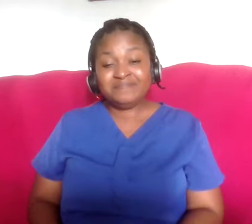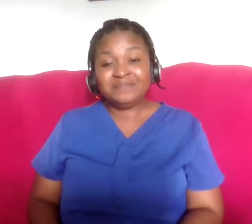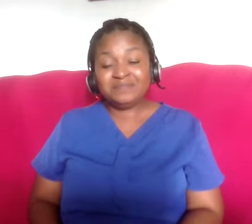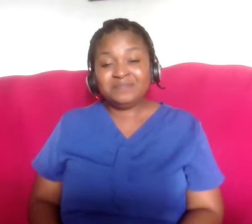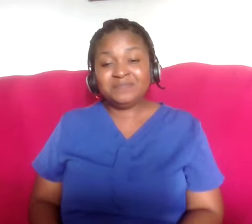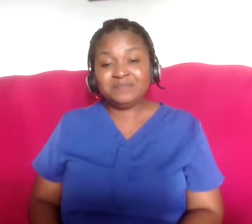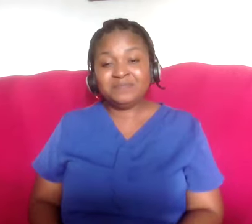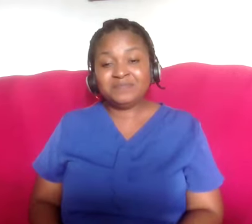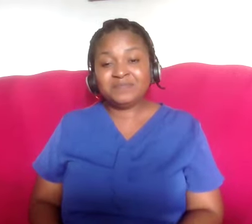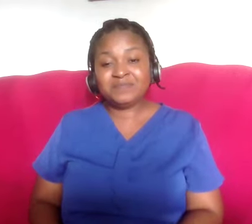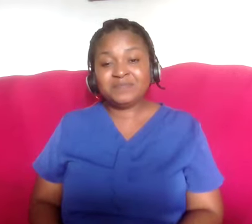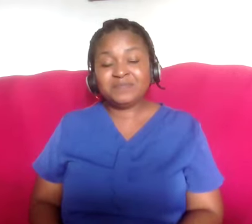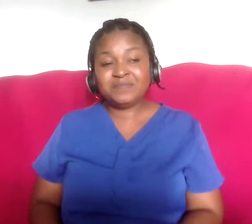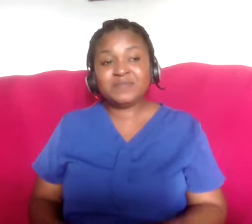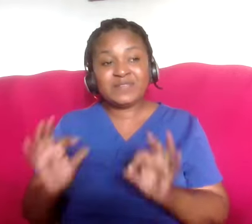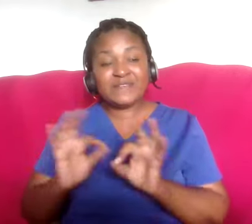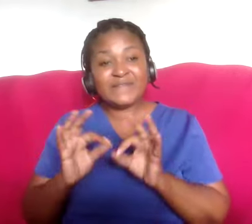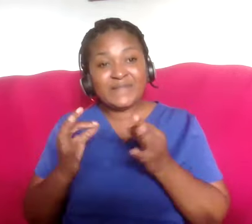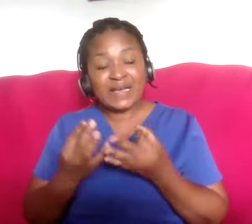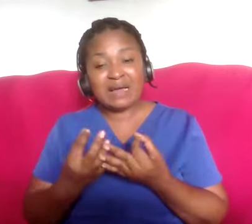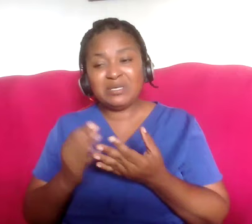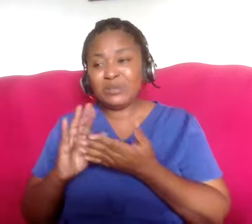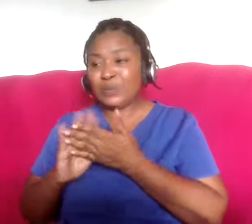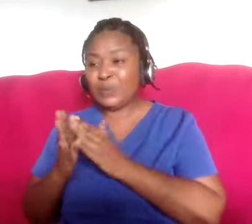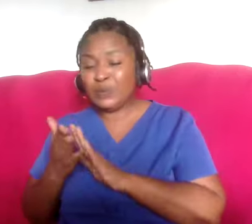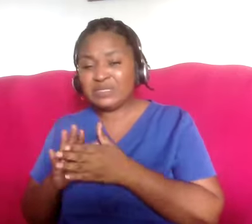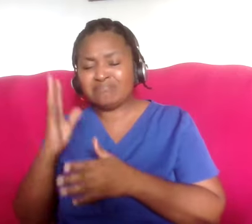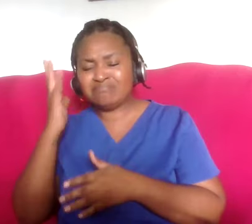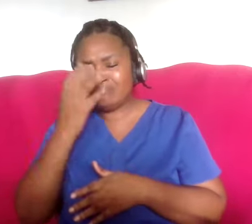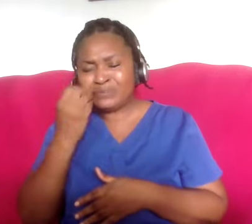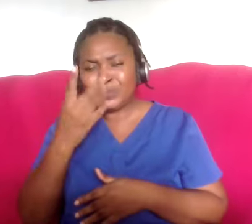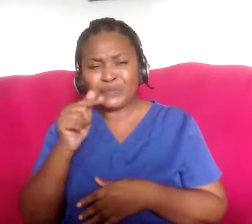Family, community, and the beauty of this island home.